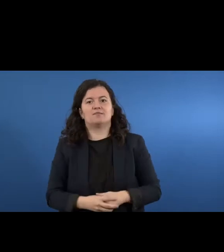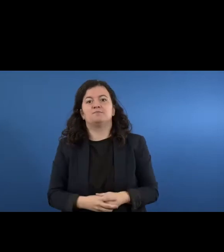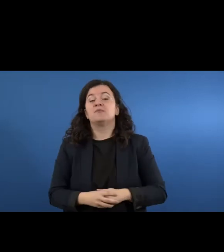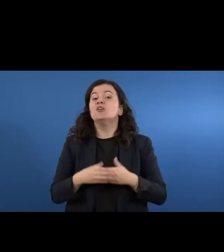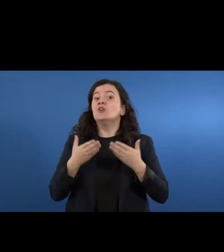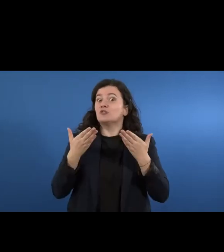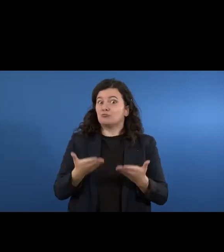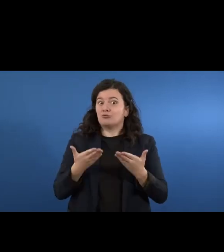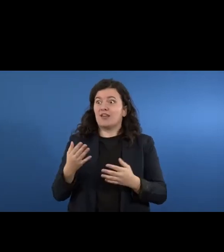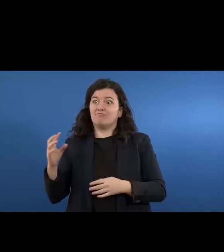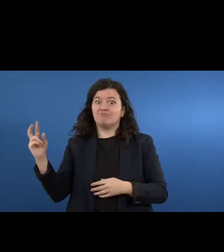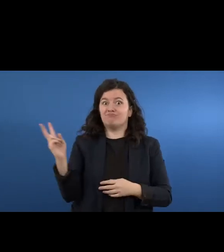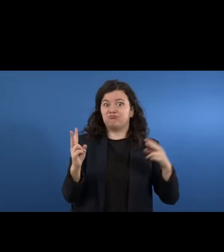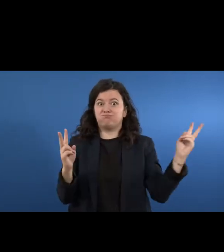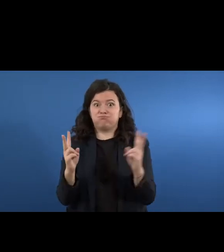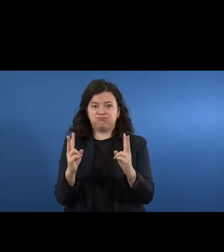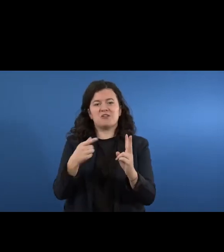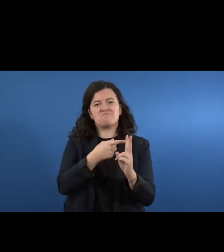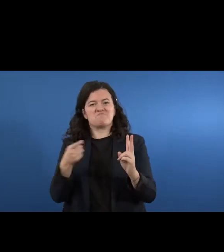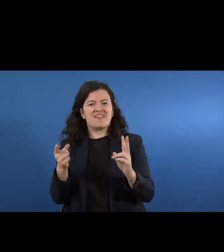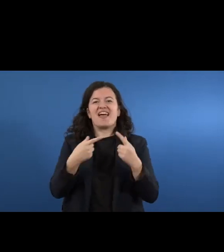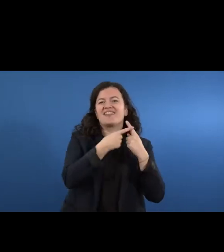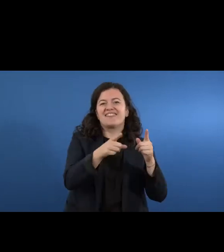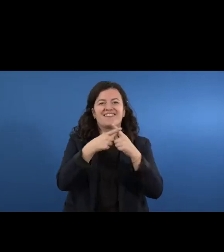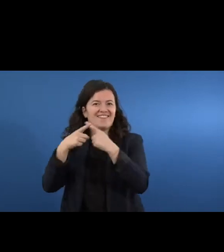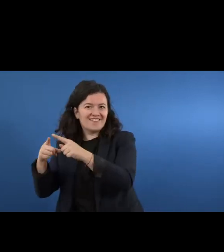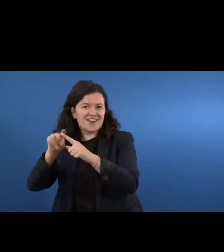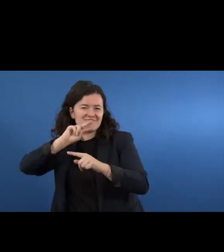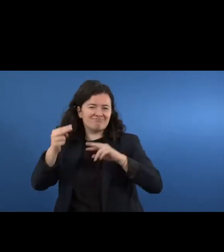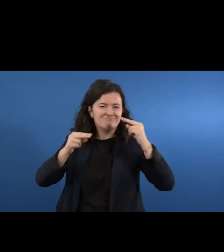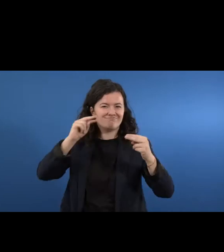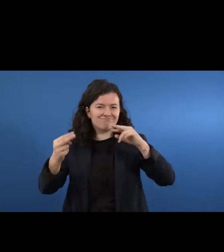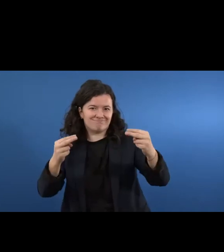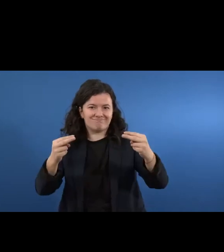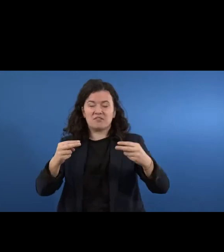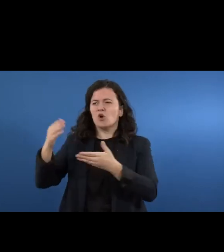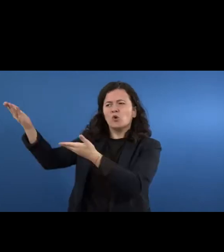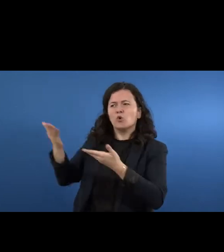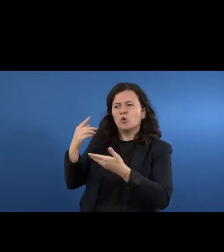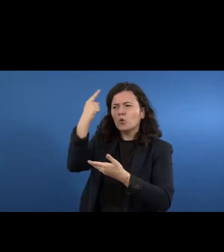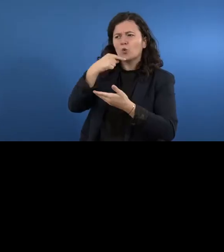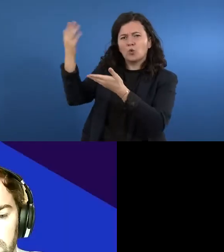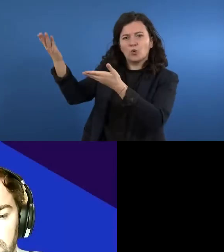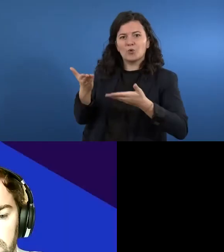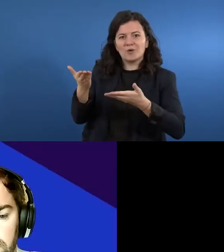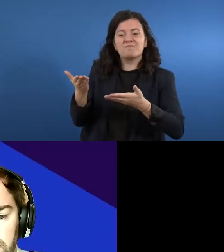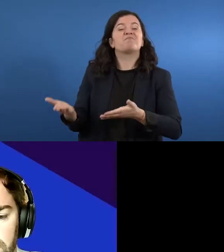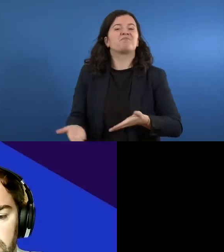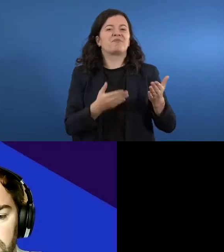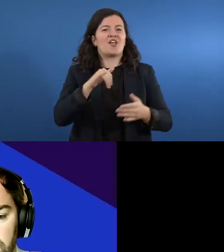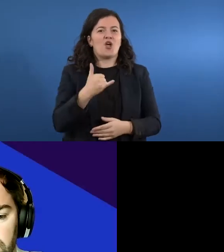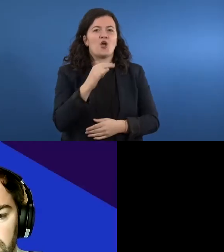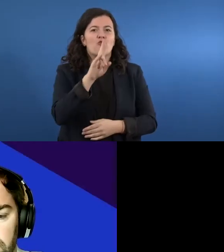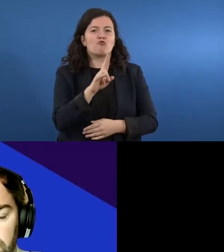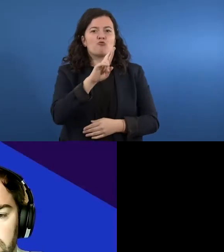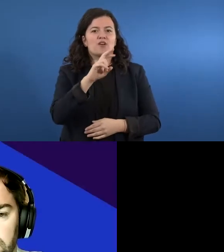morning. And to learn more about who is on the panel and what we're going to be covering this morning, I'm handing over to my colleague, Jürgen Menze, who is